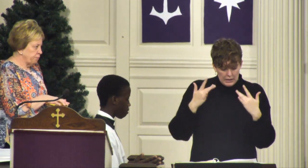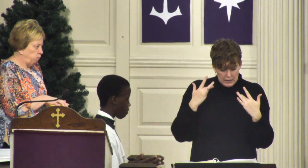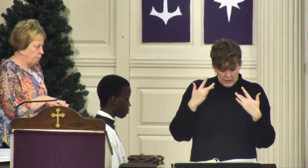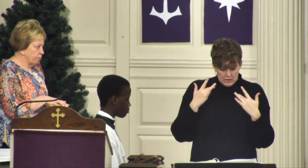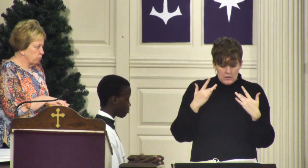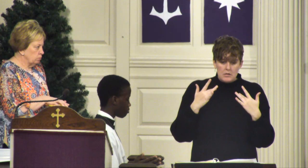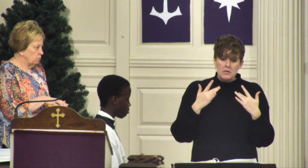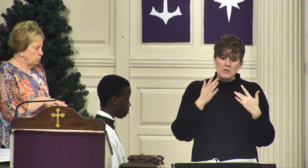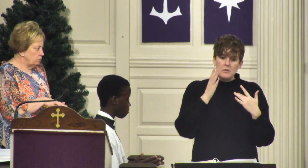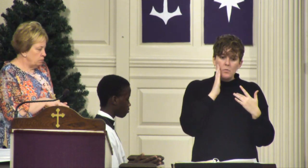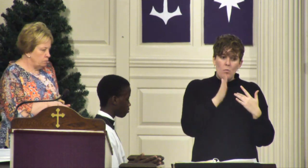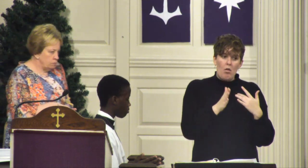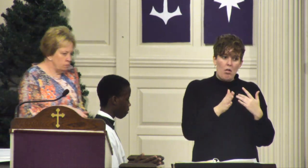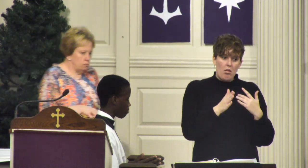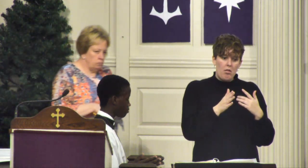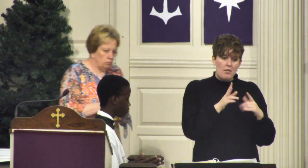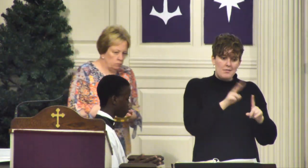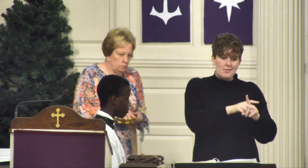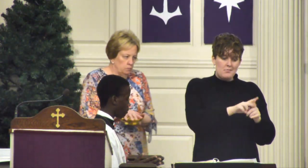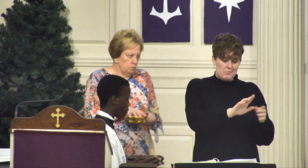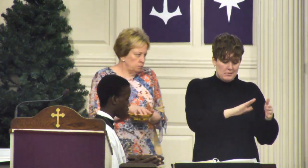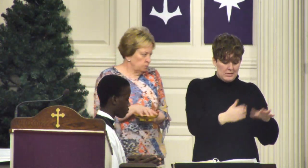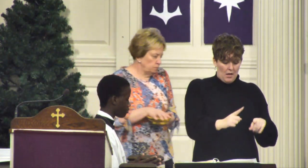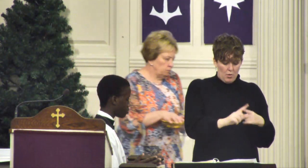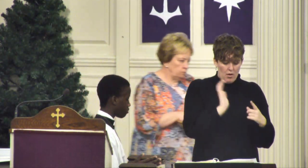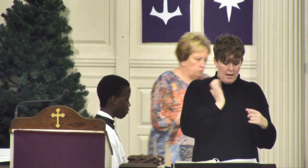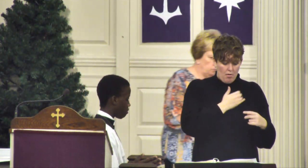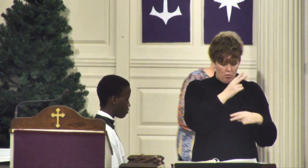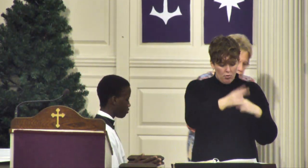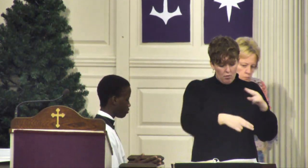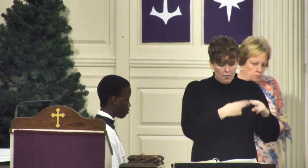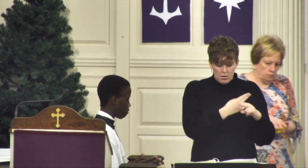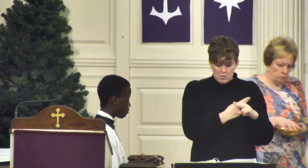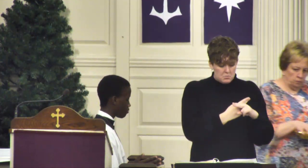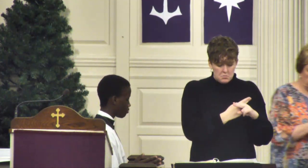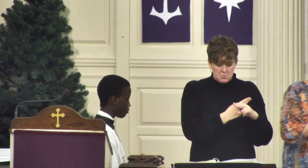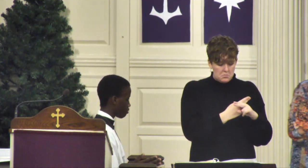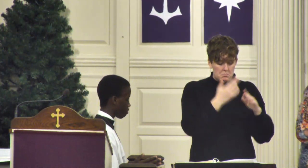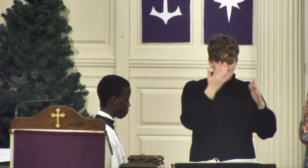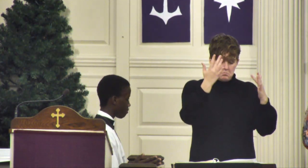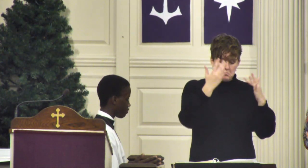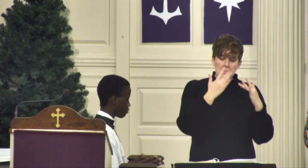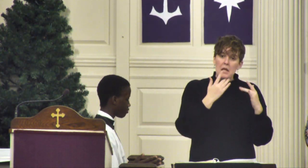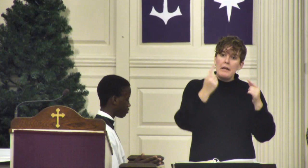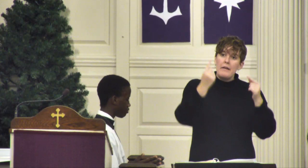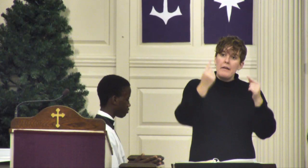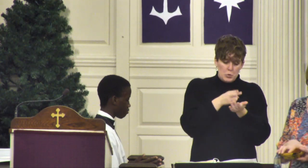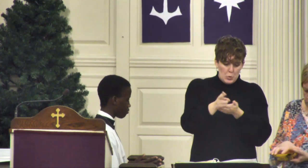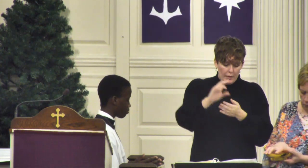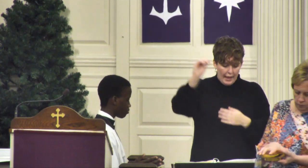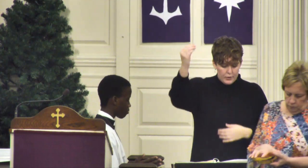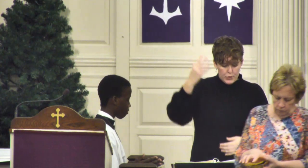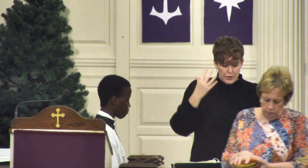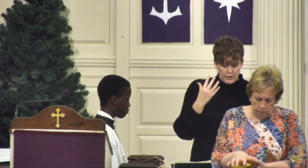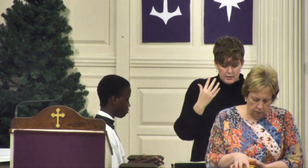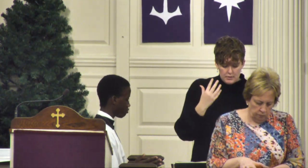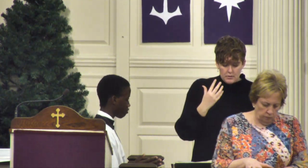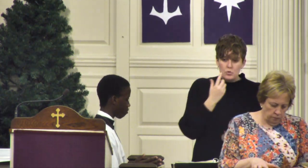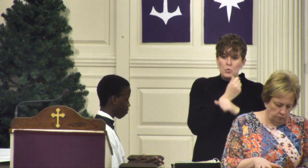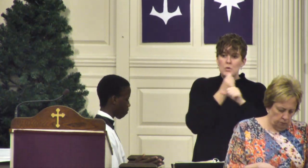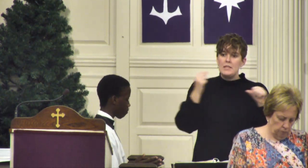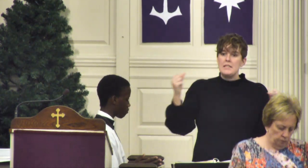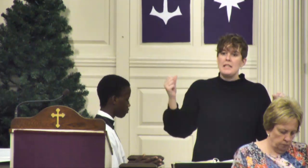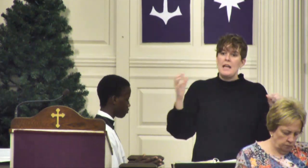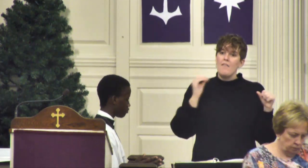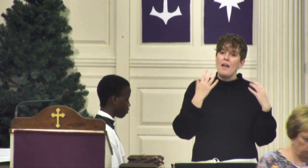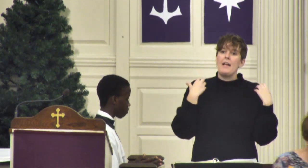death the universe, O Lord, you came in truth and grace to